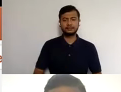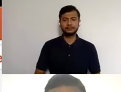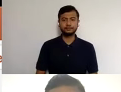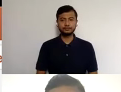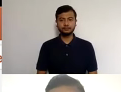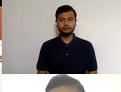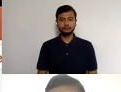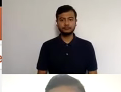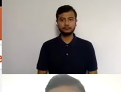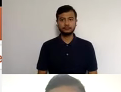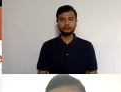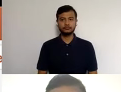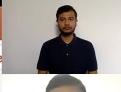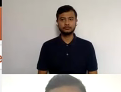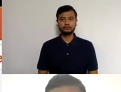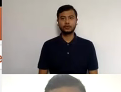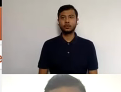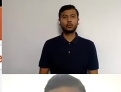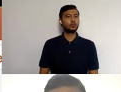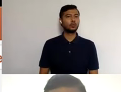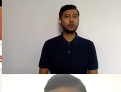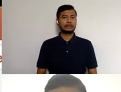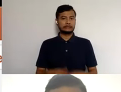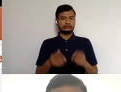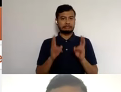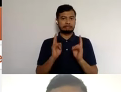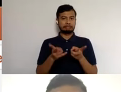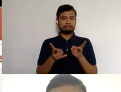slide. Can we try this again?